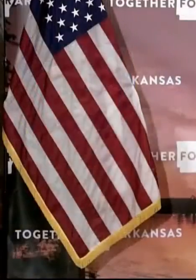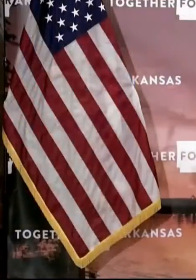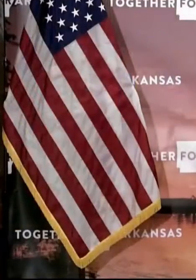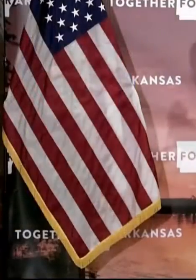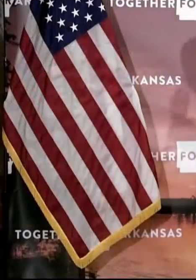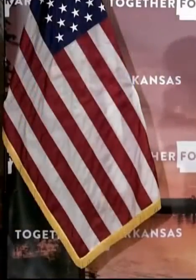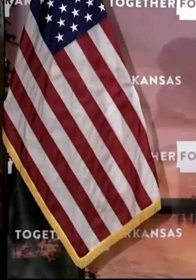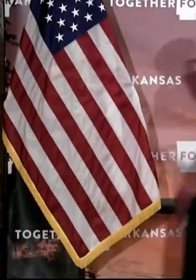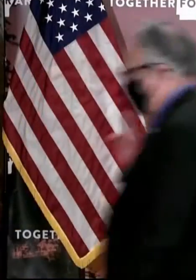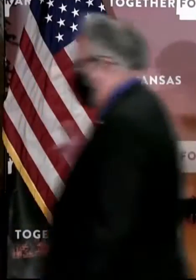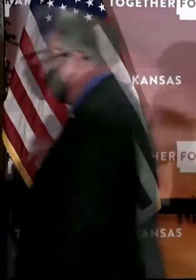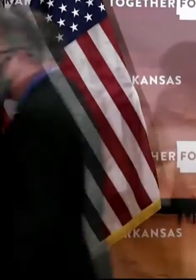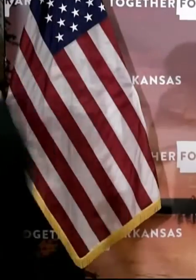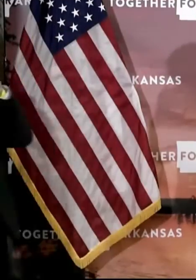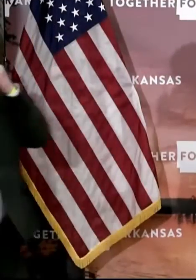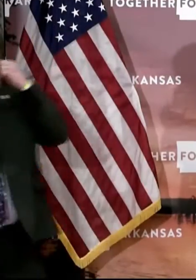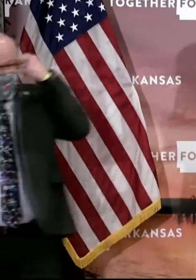Good, Eddie.